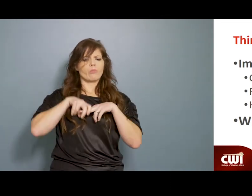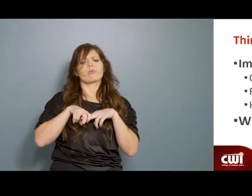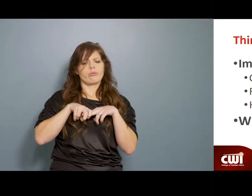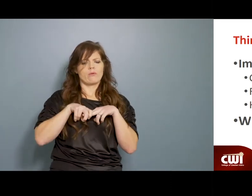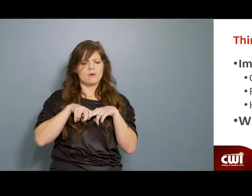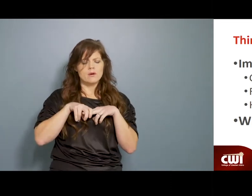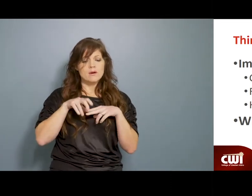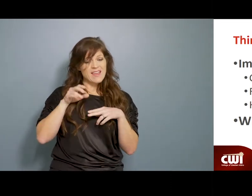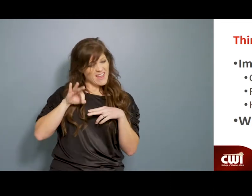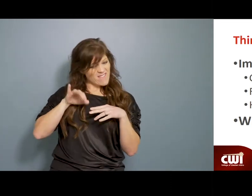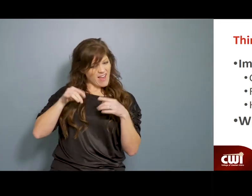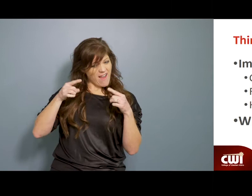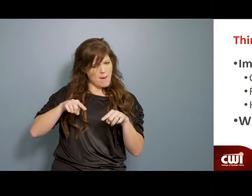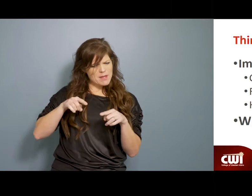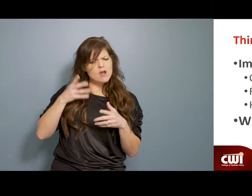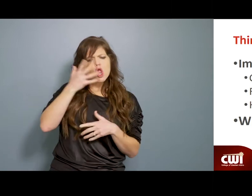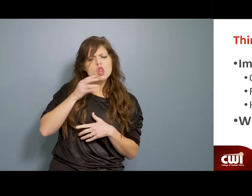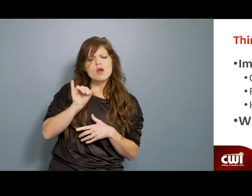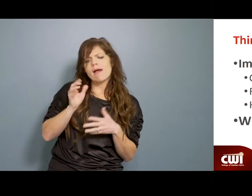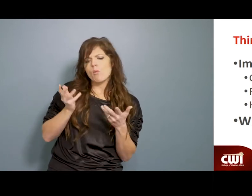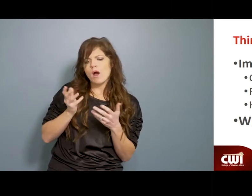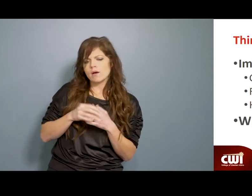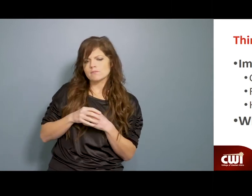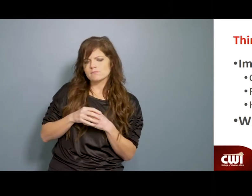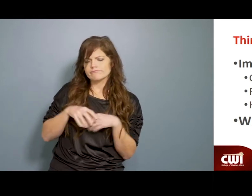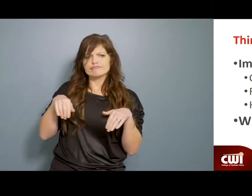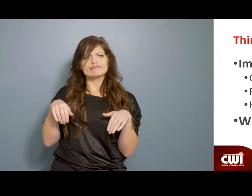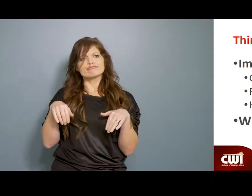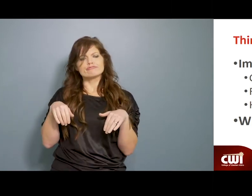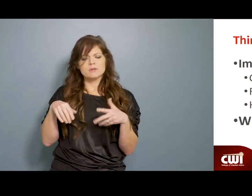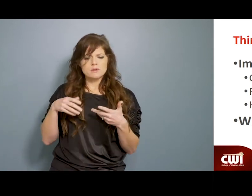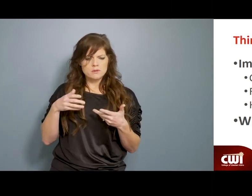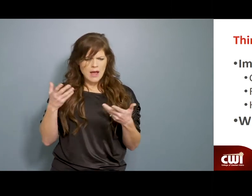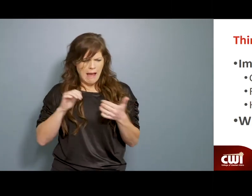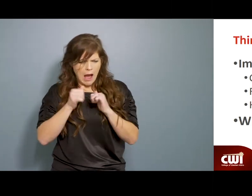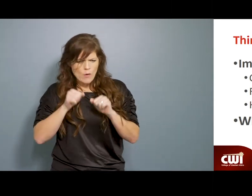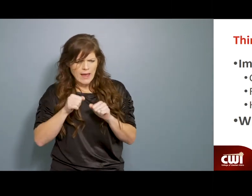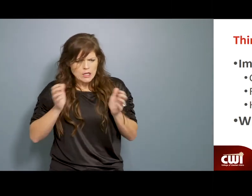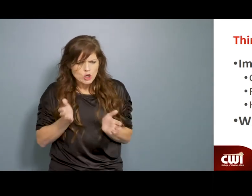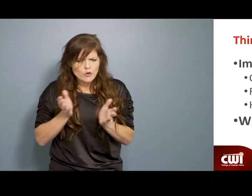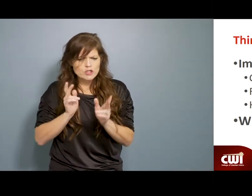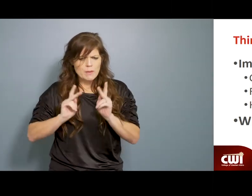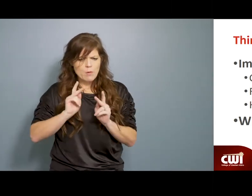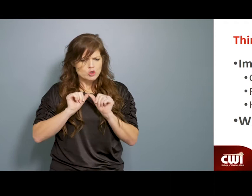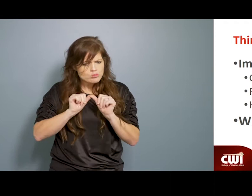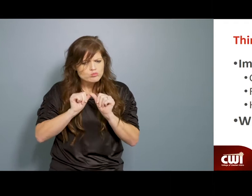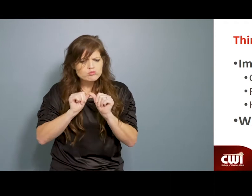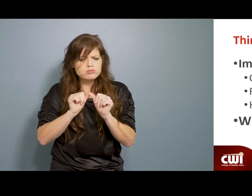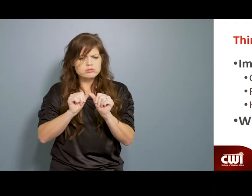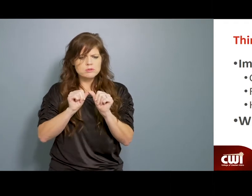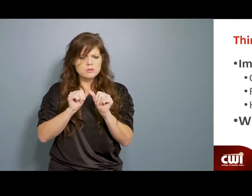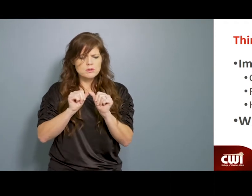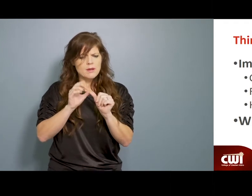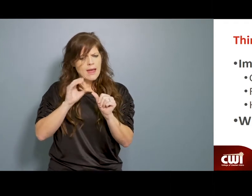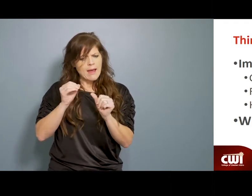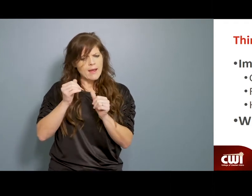look like, and how can we encourage everyone and each other to move forward and help continue to